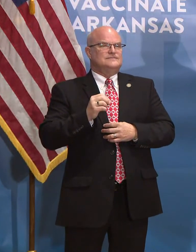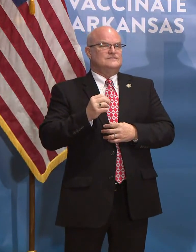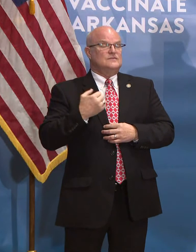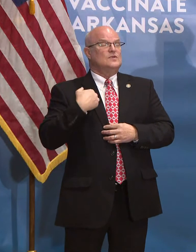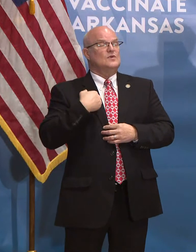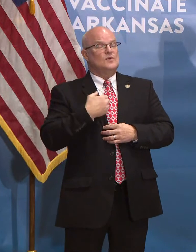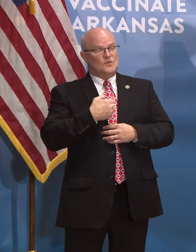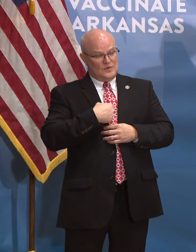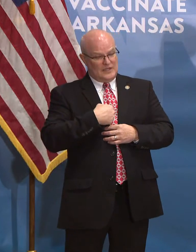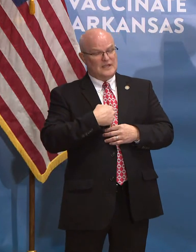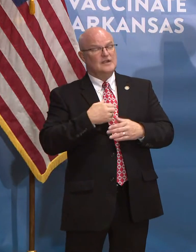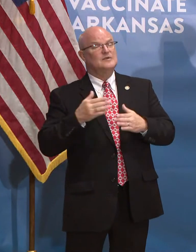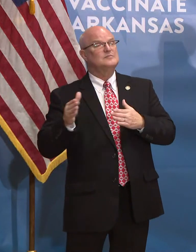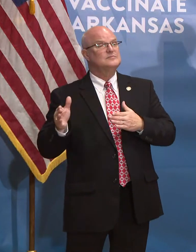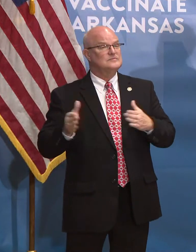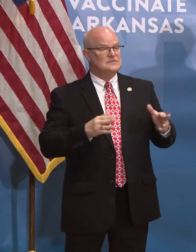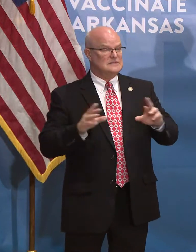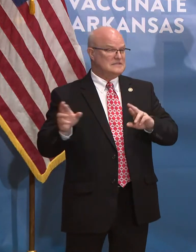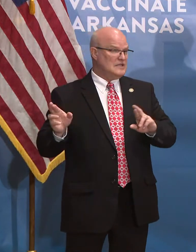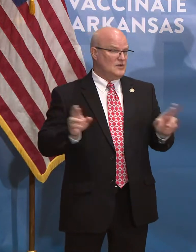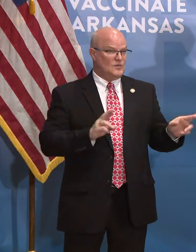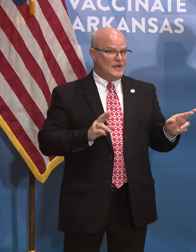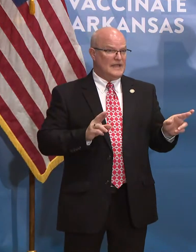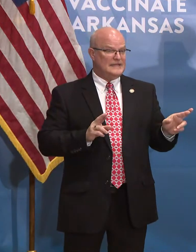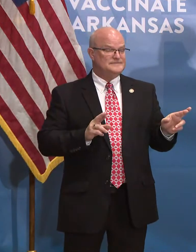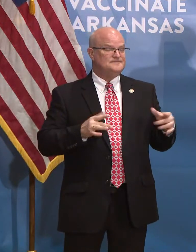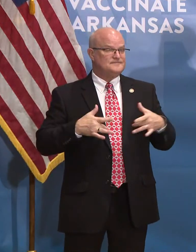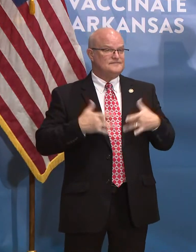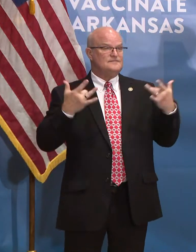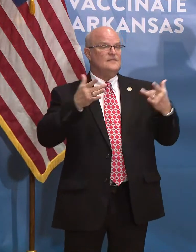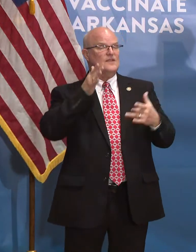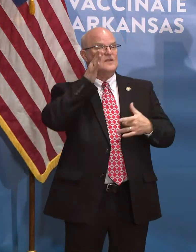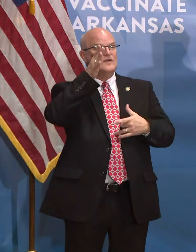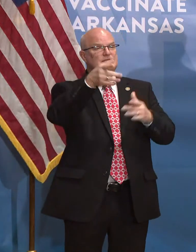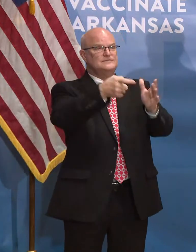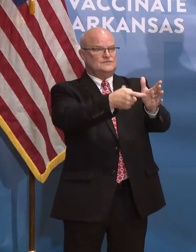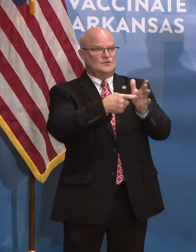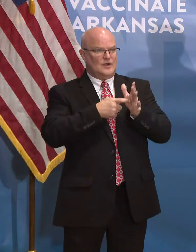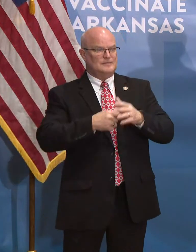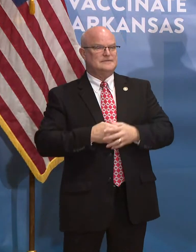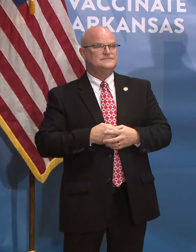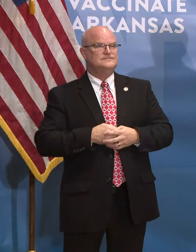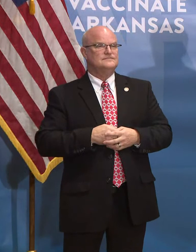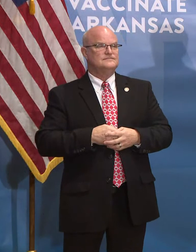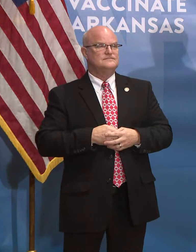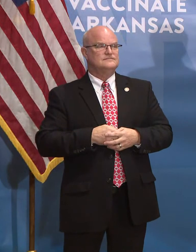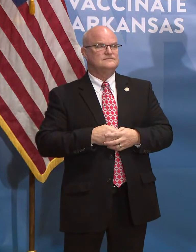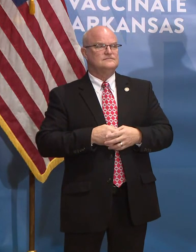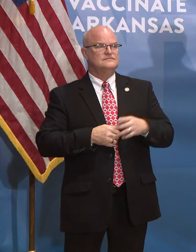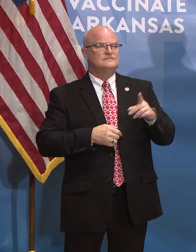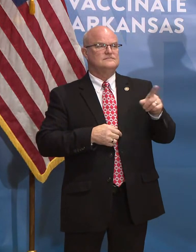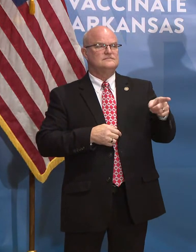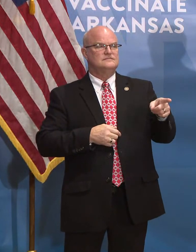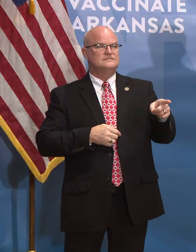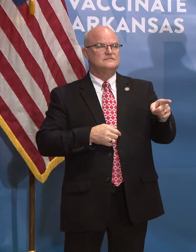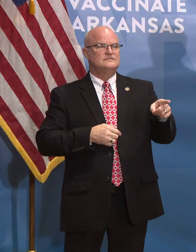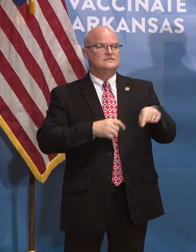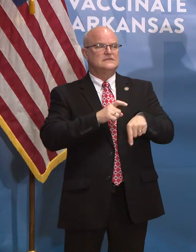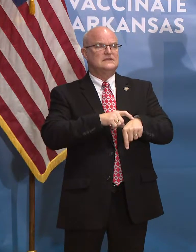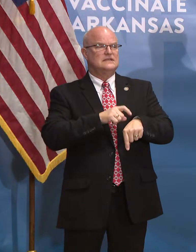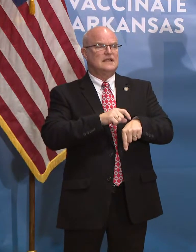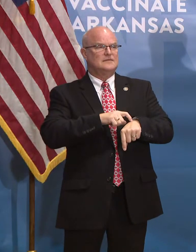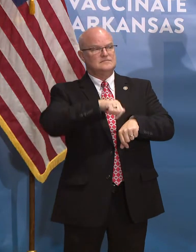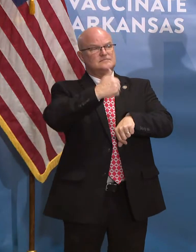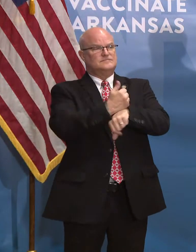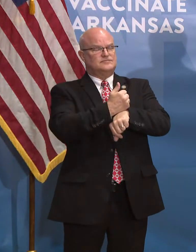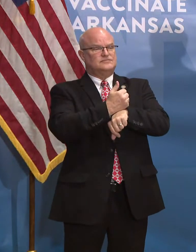we are planning and preparing in the event that is required. I think it's time to reinstate the